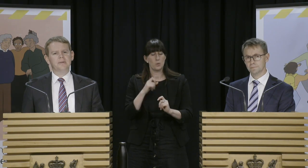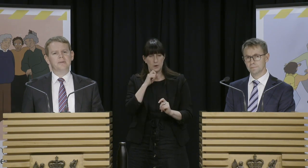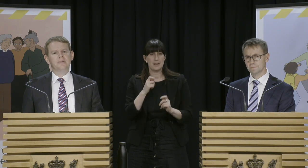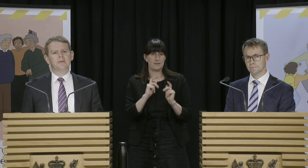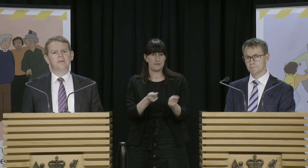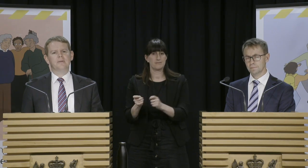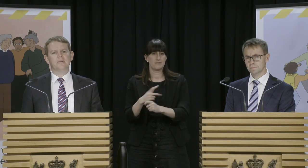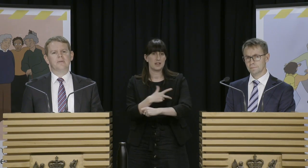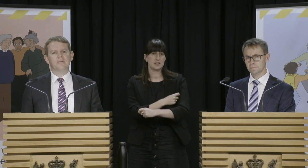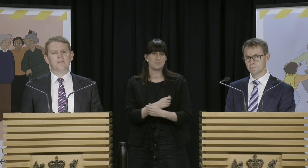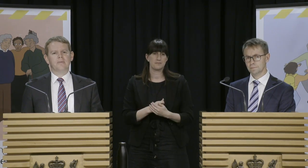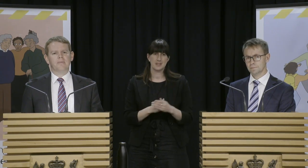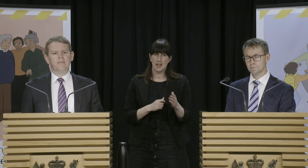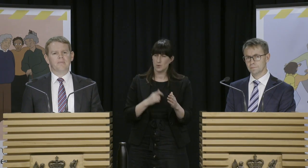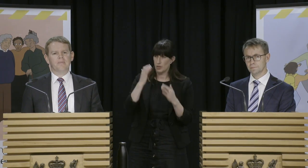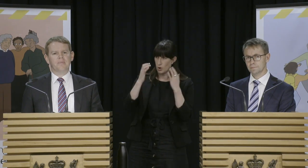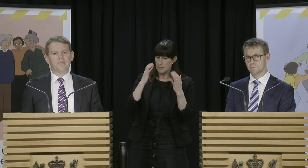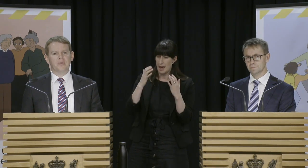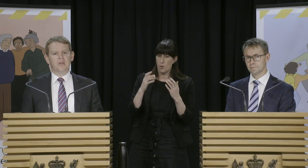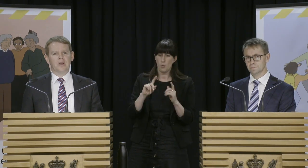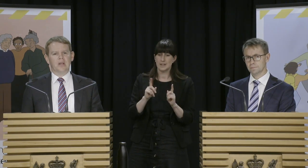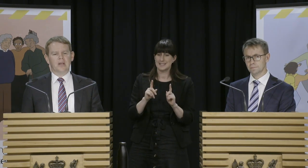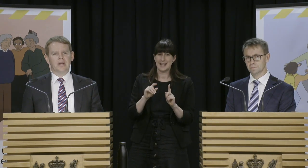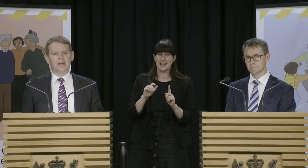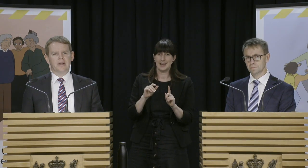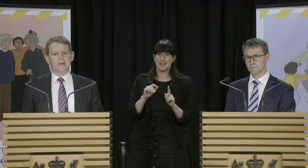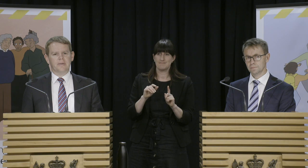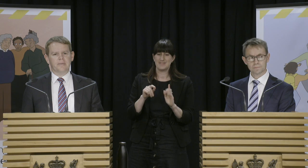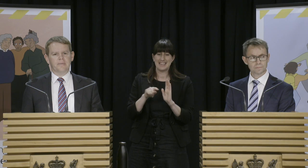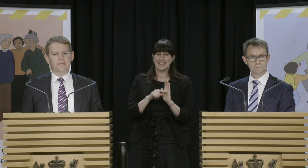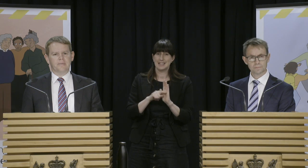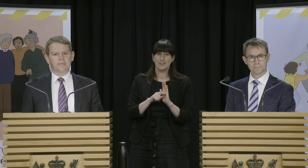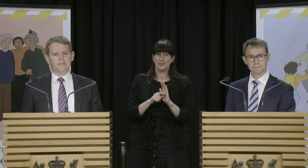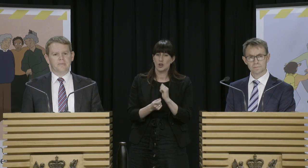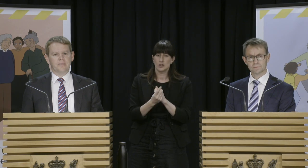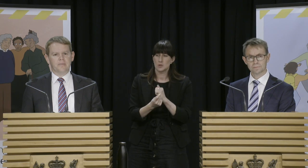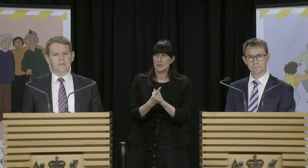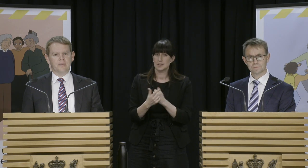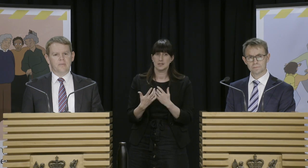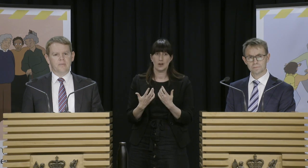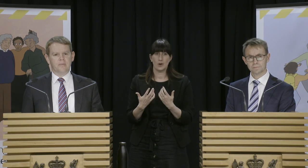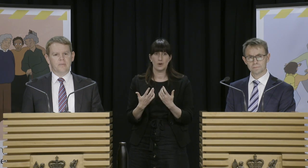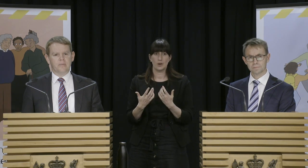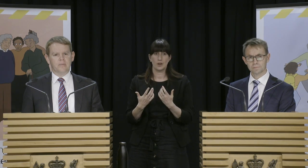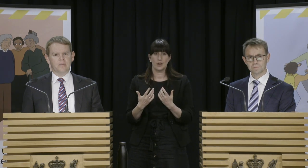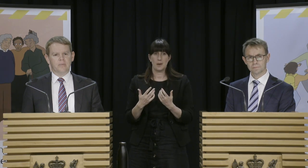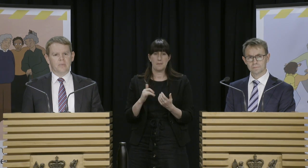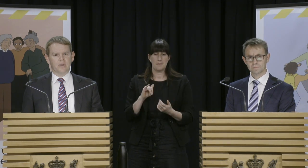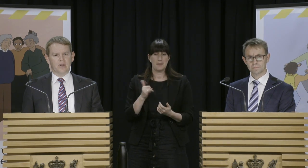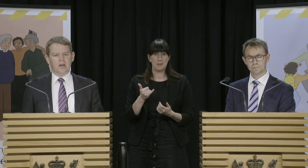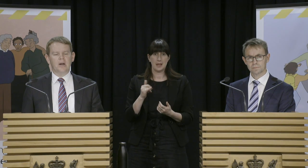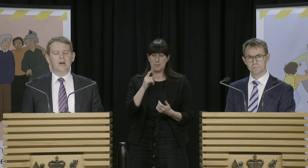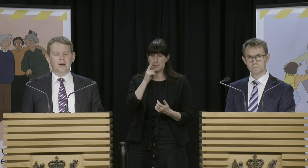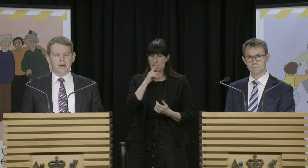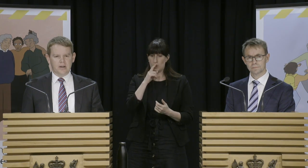you considered the potential negative knock-on effects of that, of people moving out of that and sort of there potentially being skills shortages because